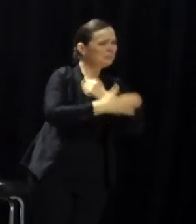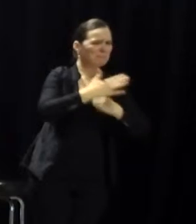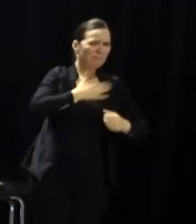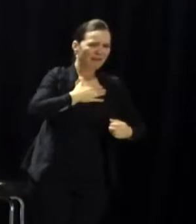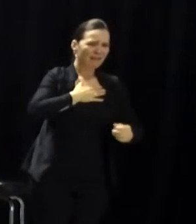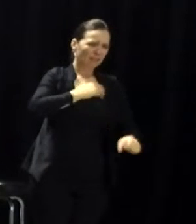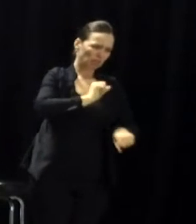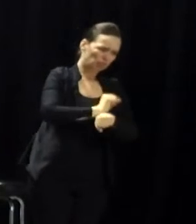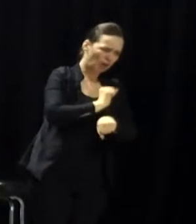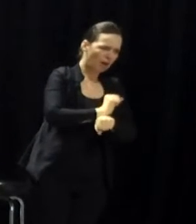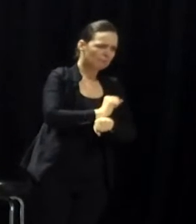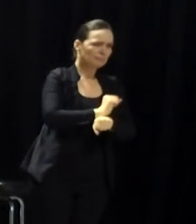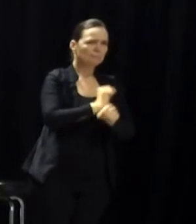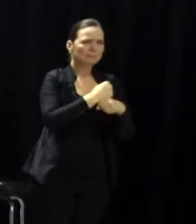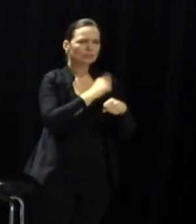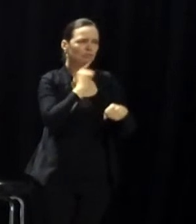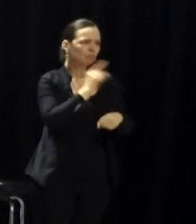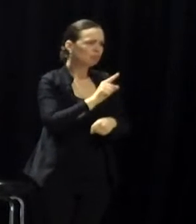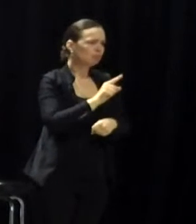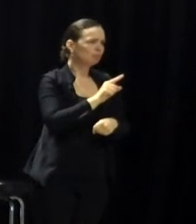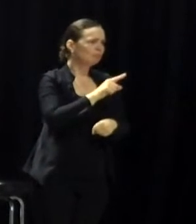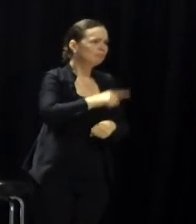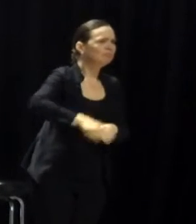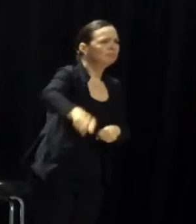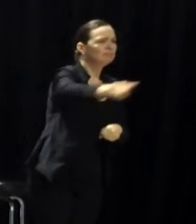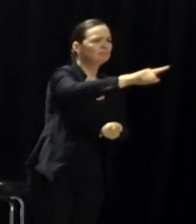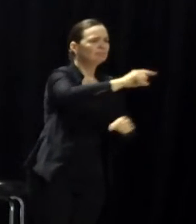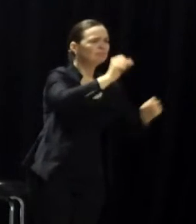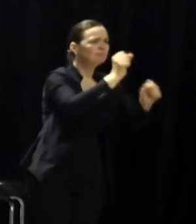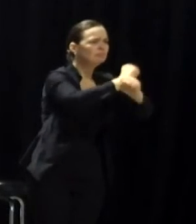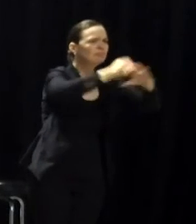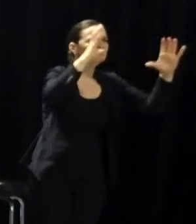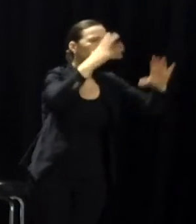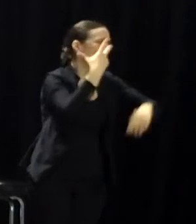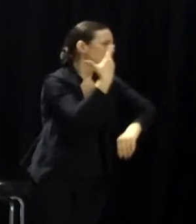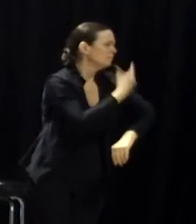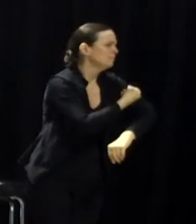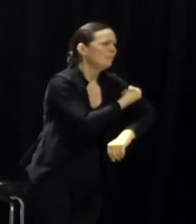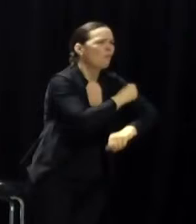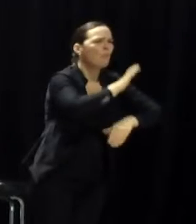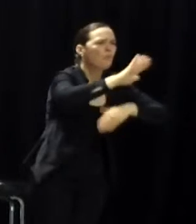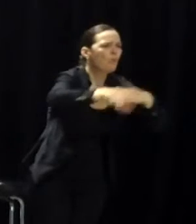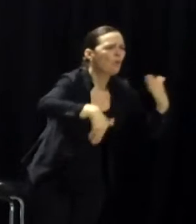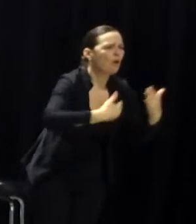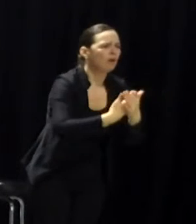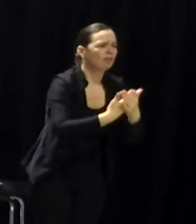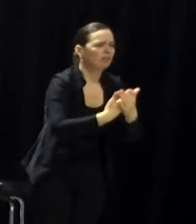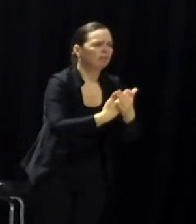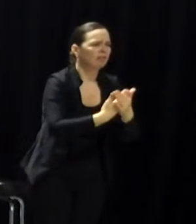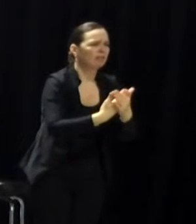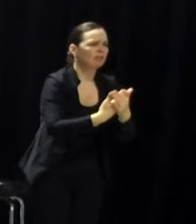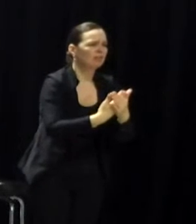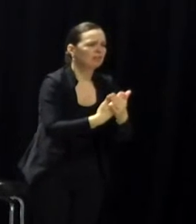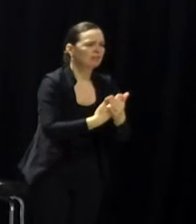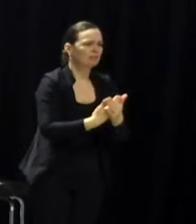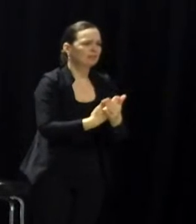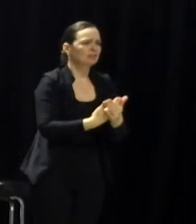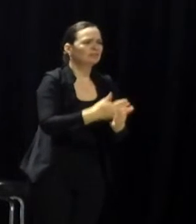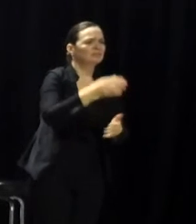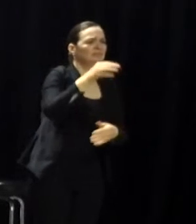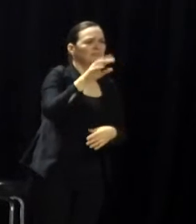467,000 people, and I want to do it yesterday. There's not 467,000 doses of